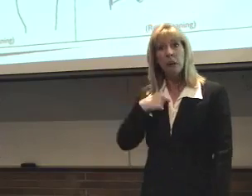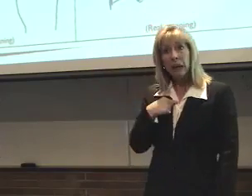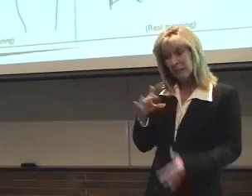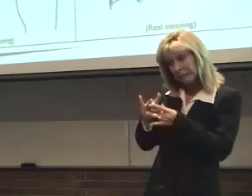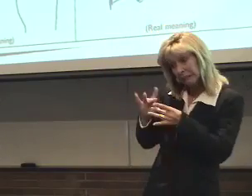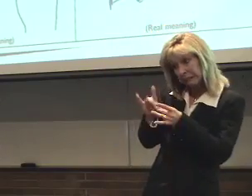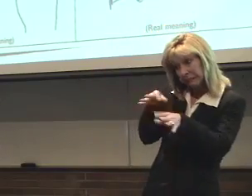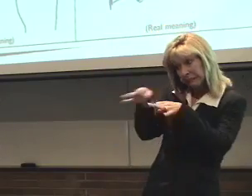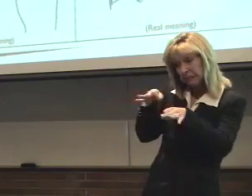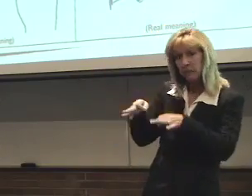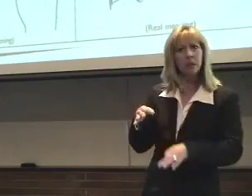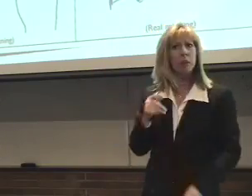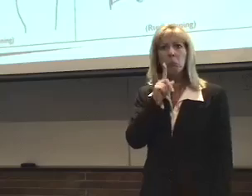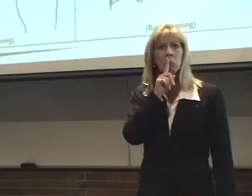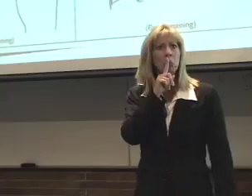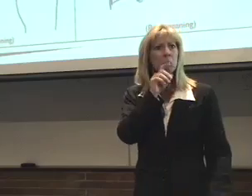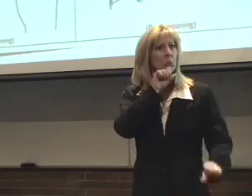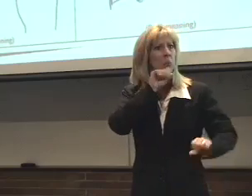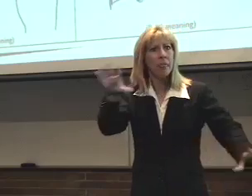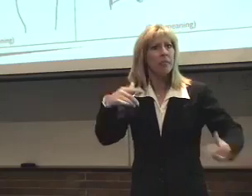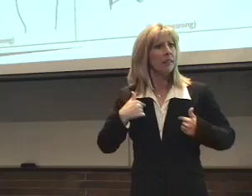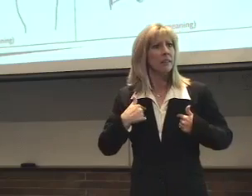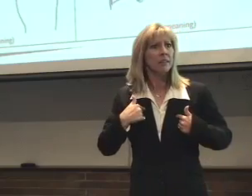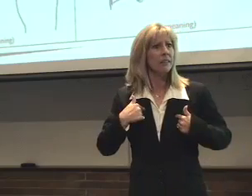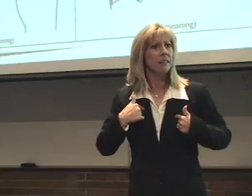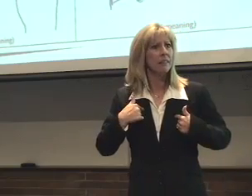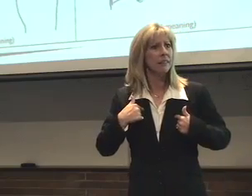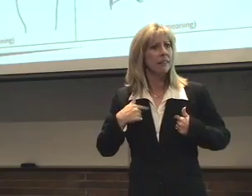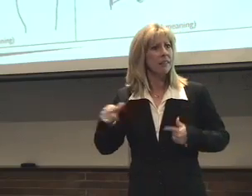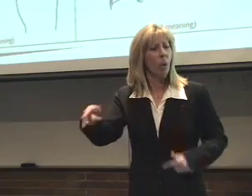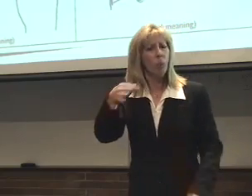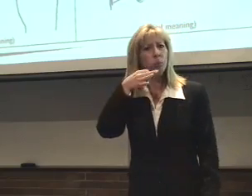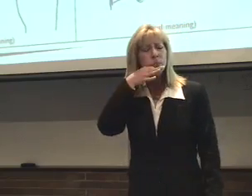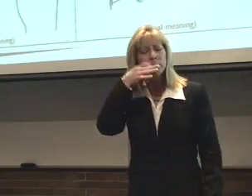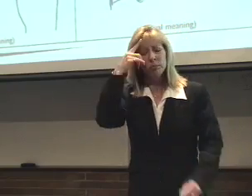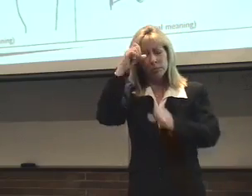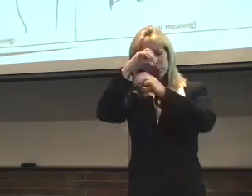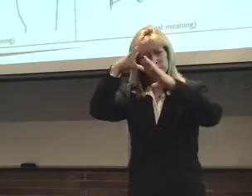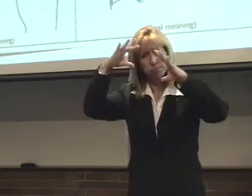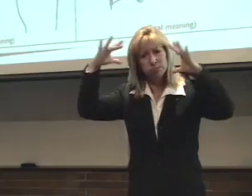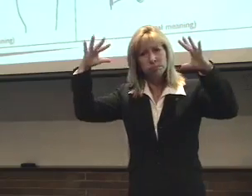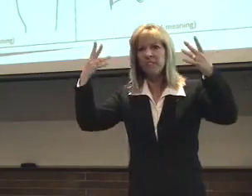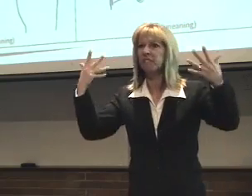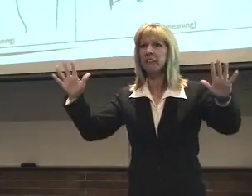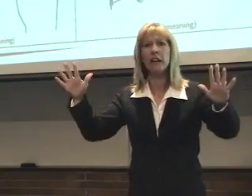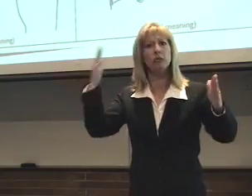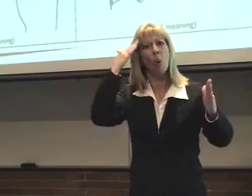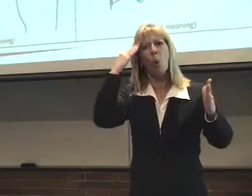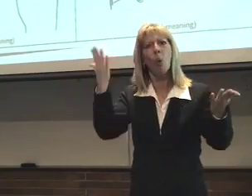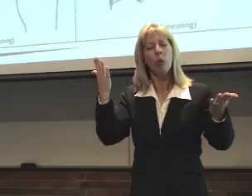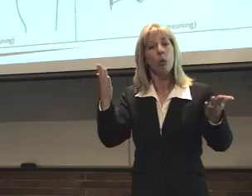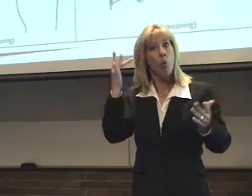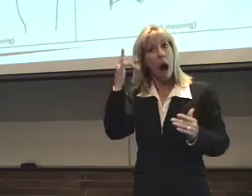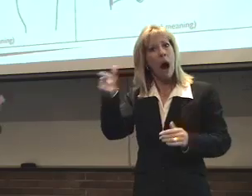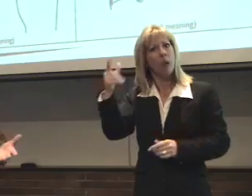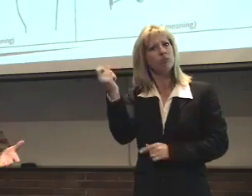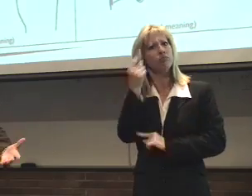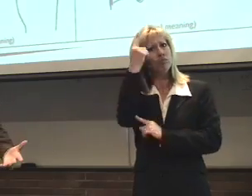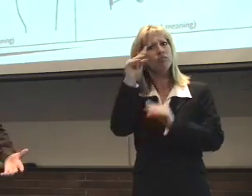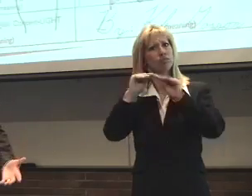had a concept. I don't know how I would have done it. He was so good at this. But because he understood what it meant and could relate it to his own life